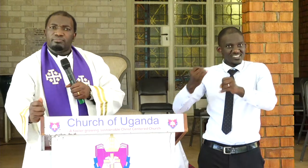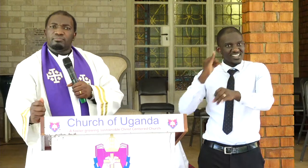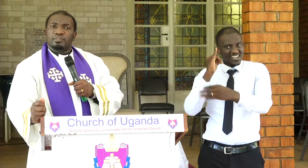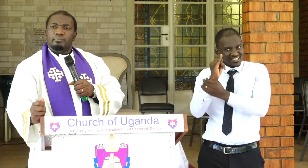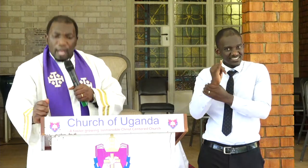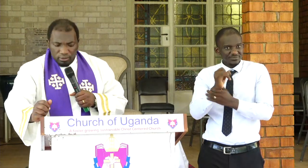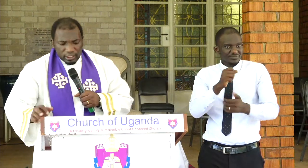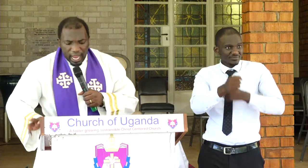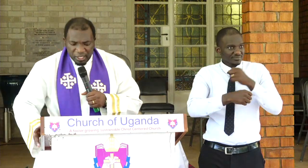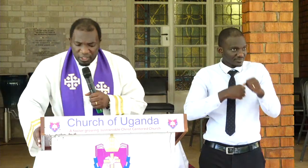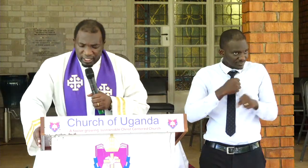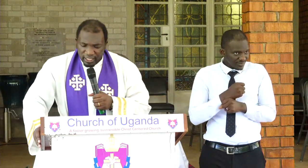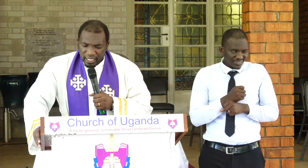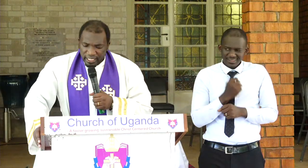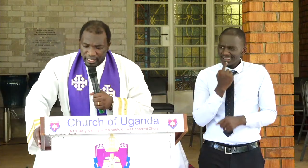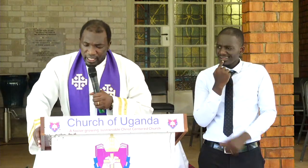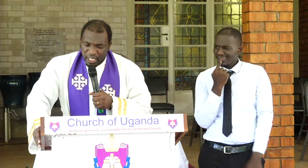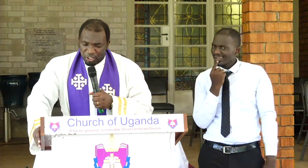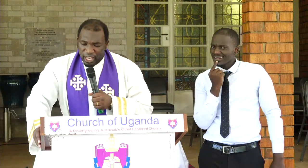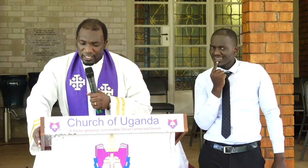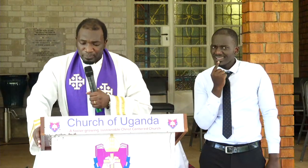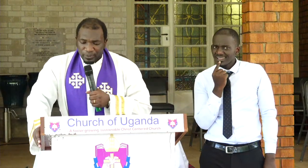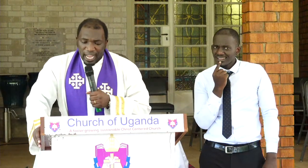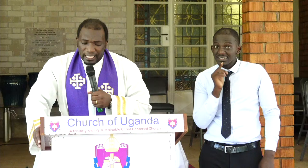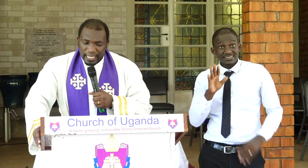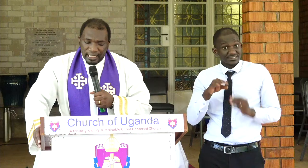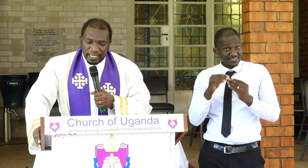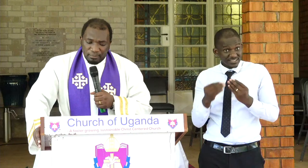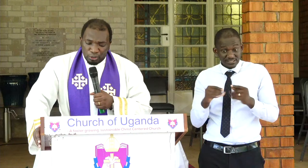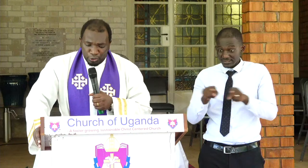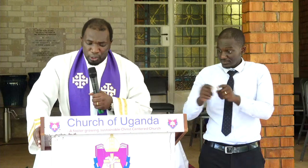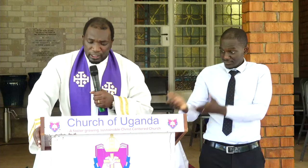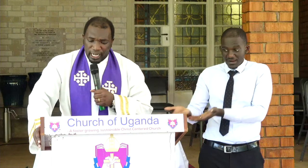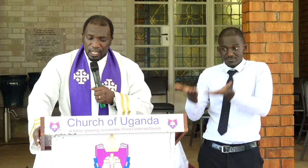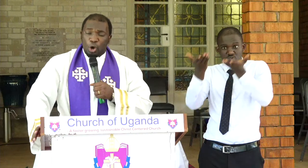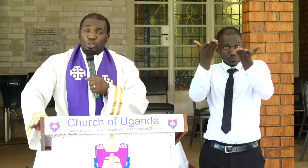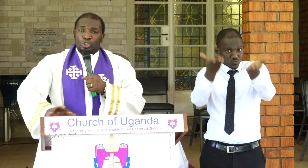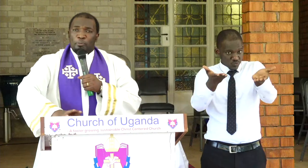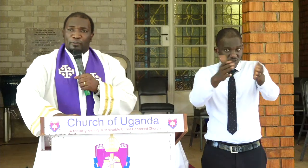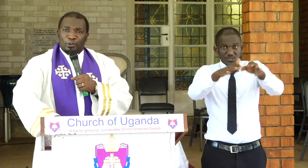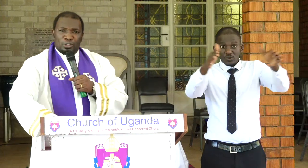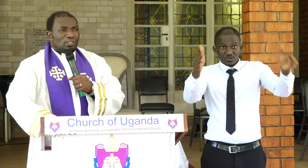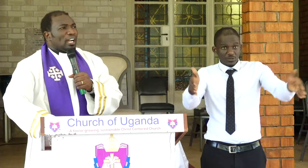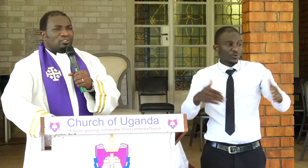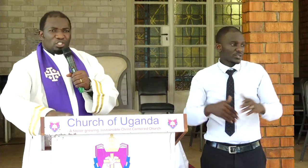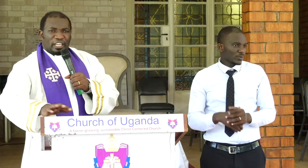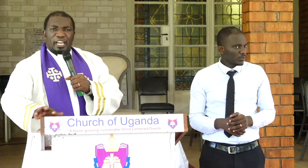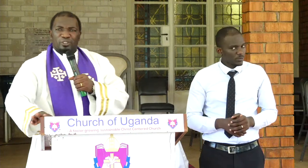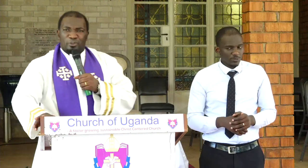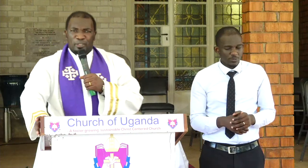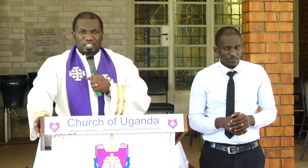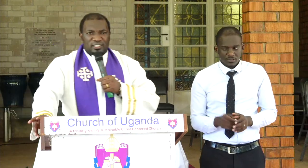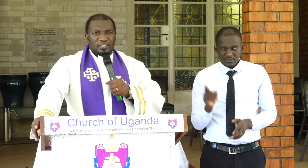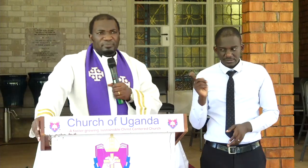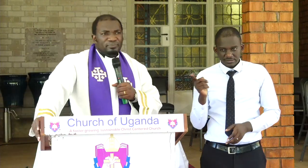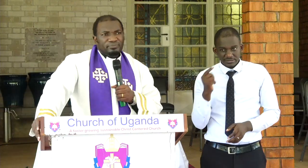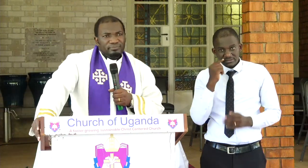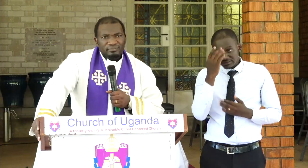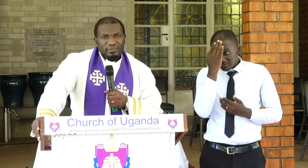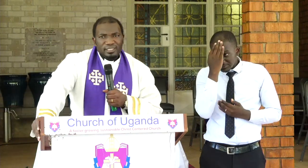him? Bound Isaac, his son, and laid him on the altar on top of the wood. Look at this kind of